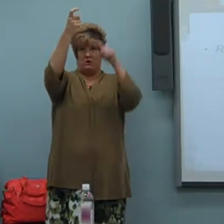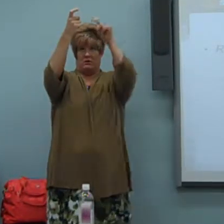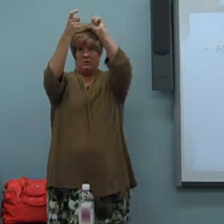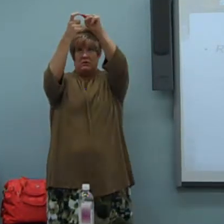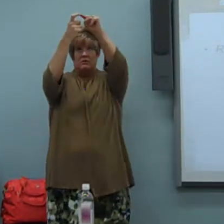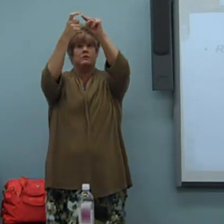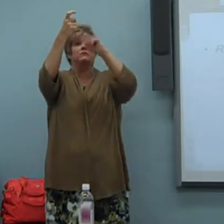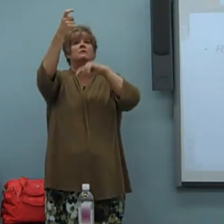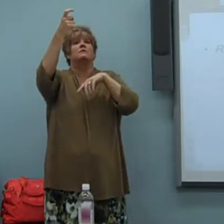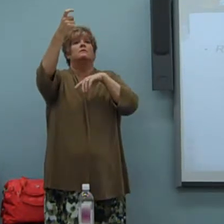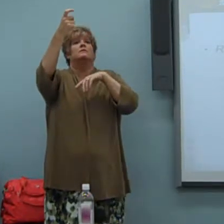So the FCC is the hook.